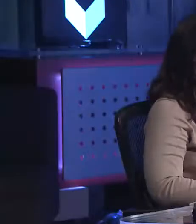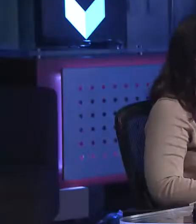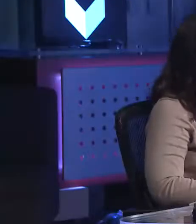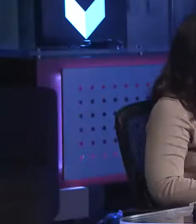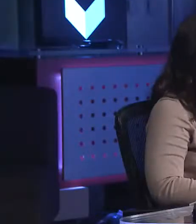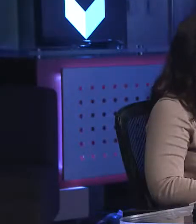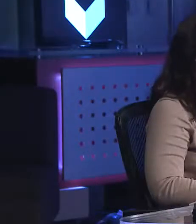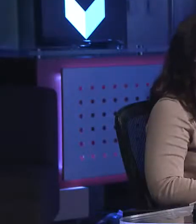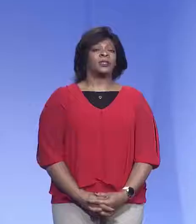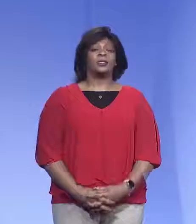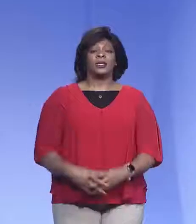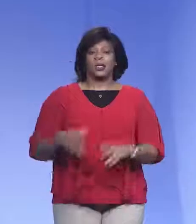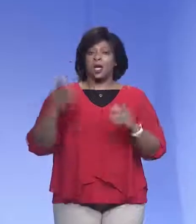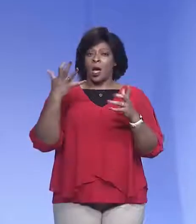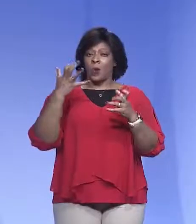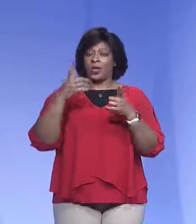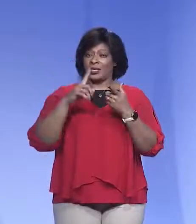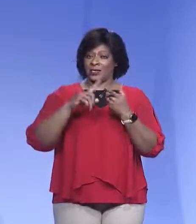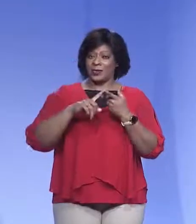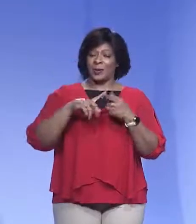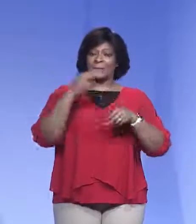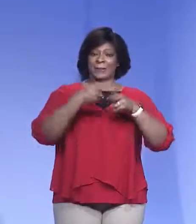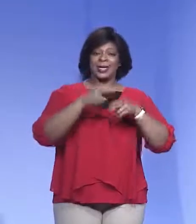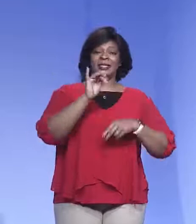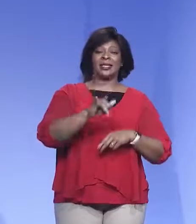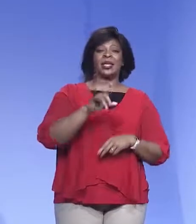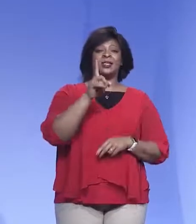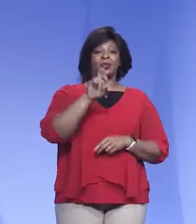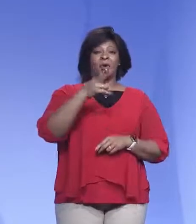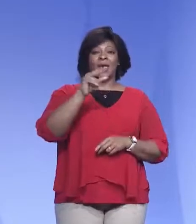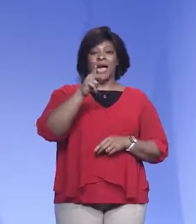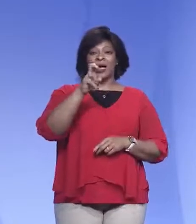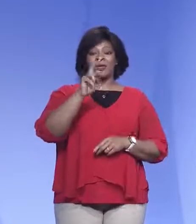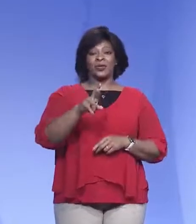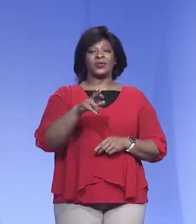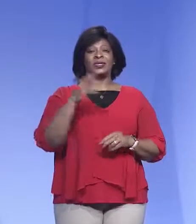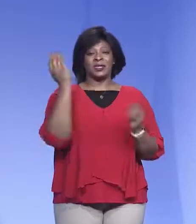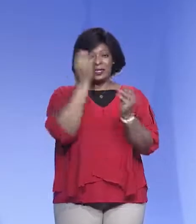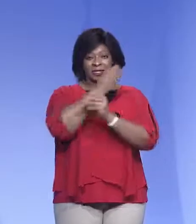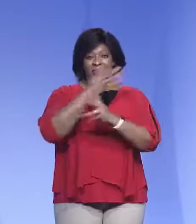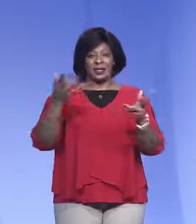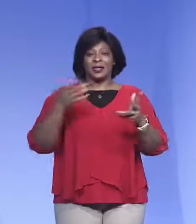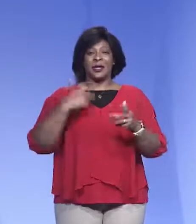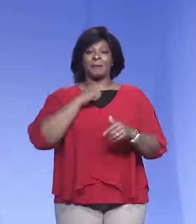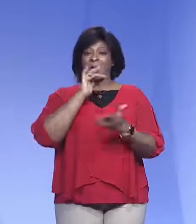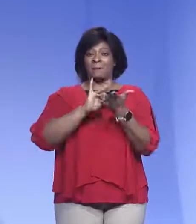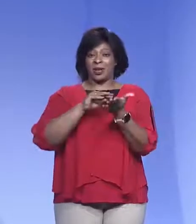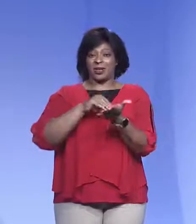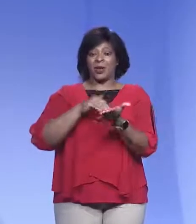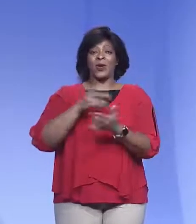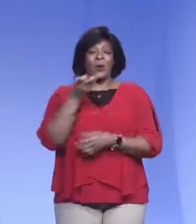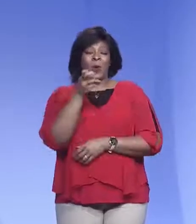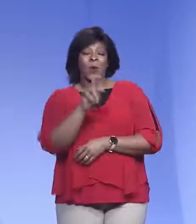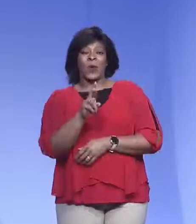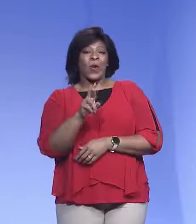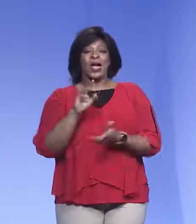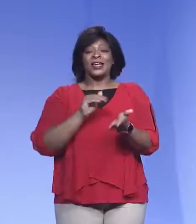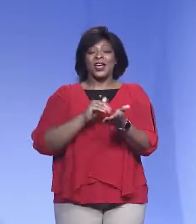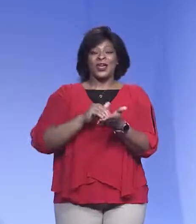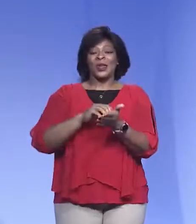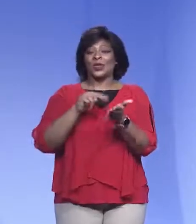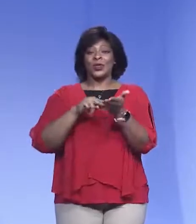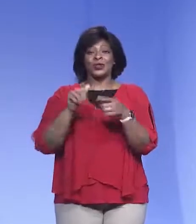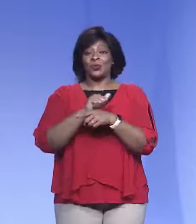treatment. Oh, yes. Let me mention that too. Dr. Haushalter can fill in the details because I am not a medical doctor nor a doctor of